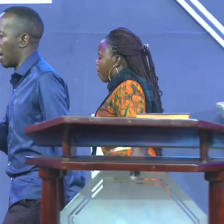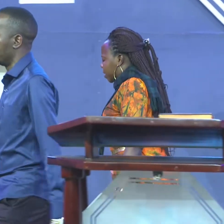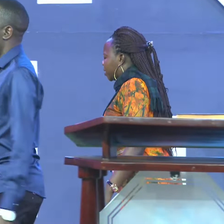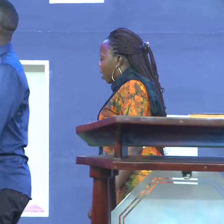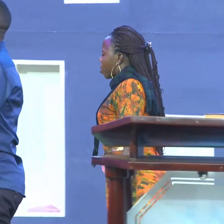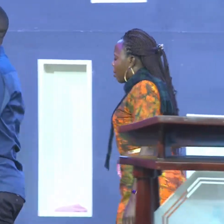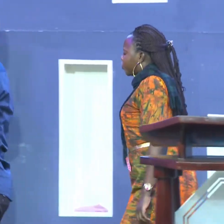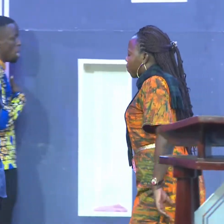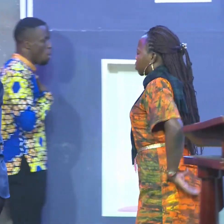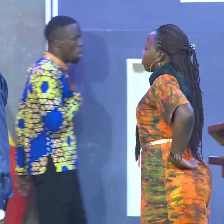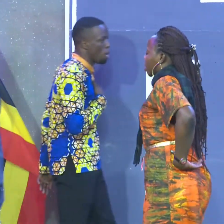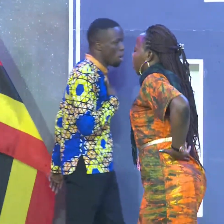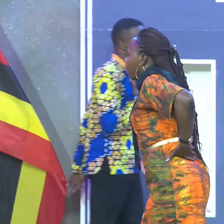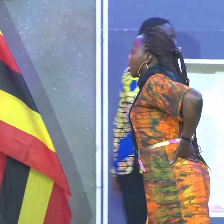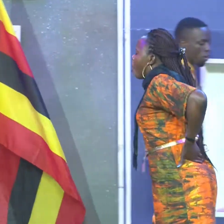randeyereboseteyerebabababa